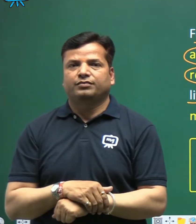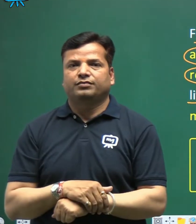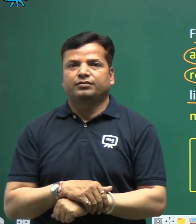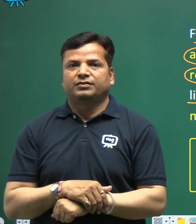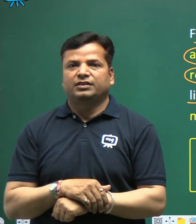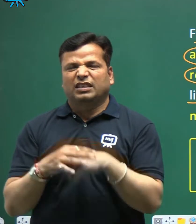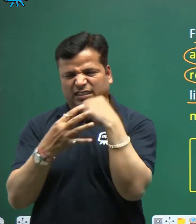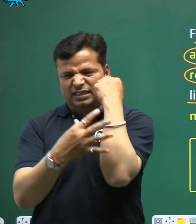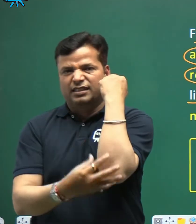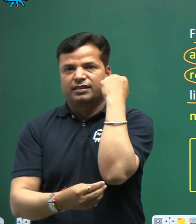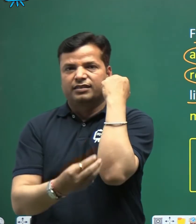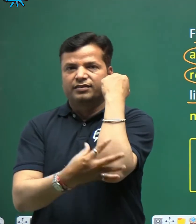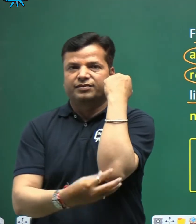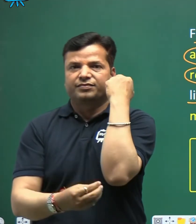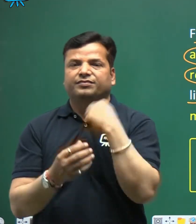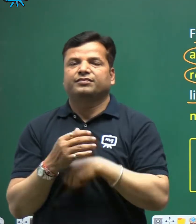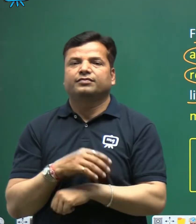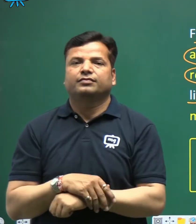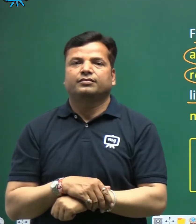poverty